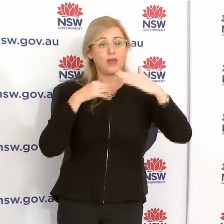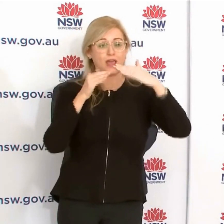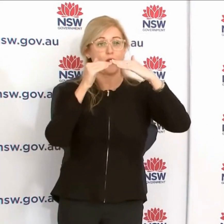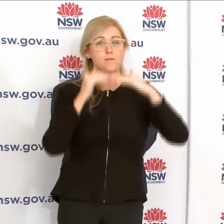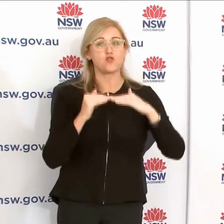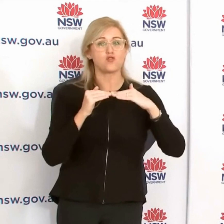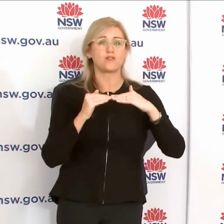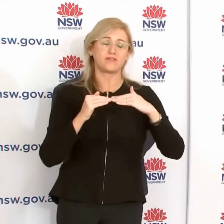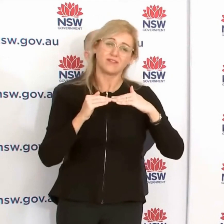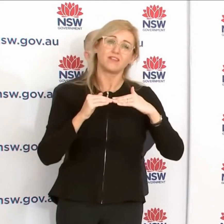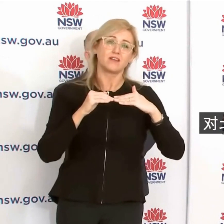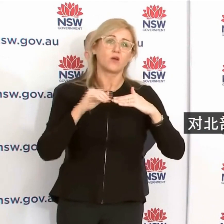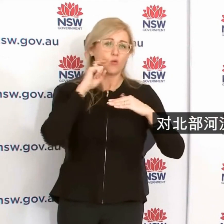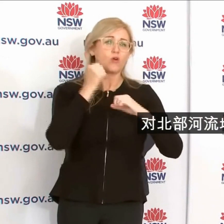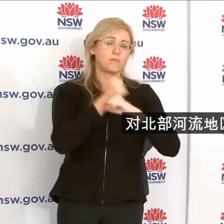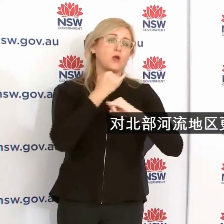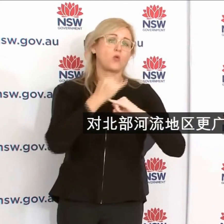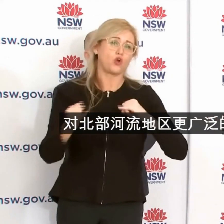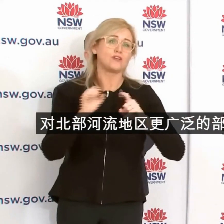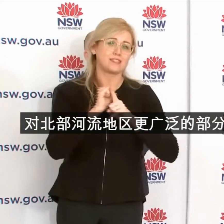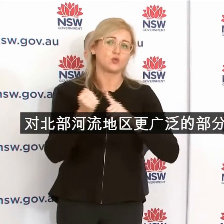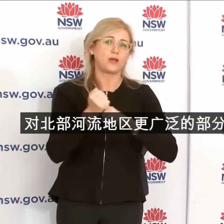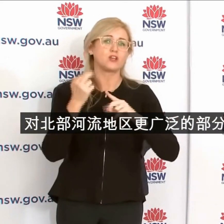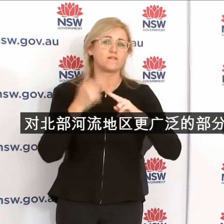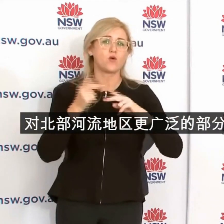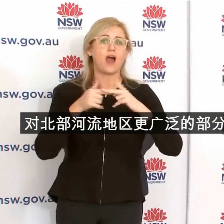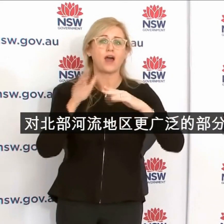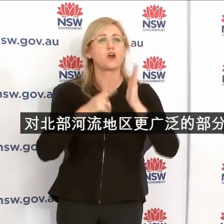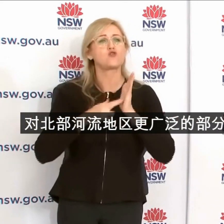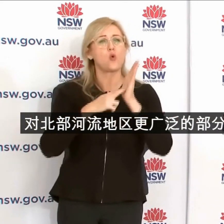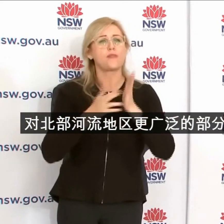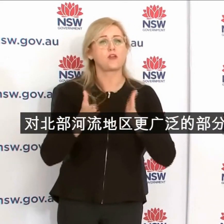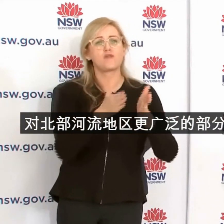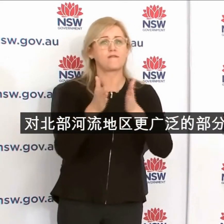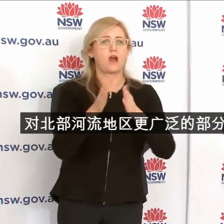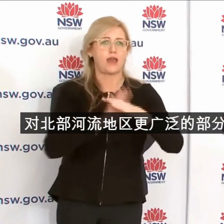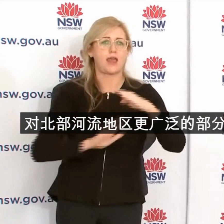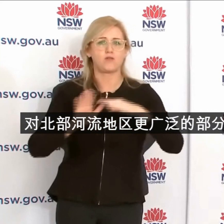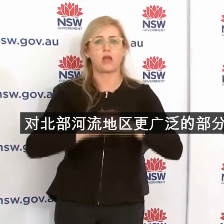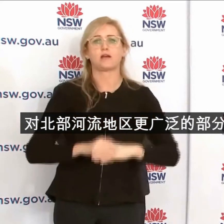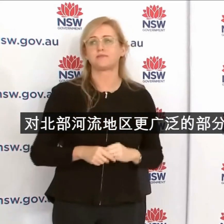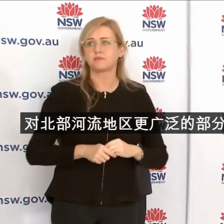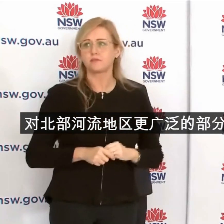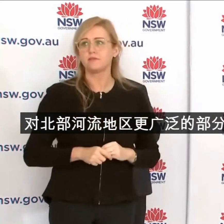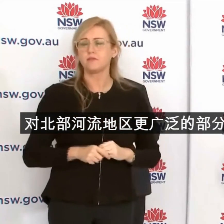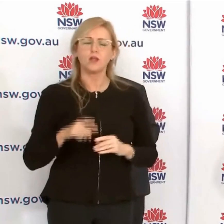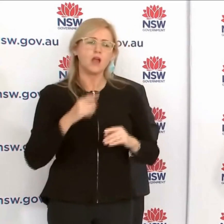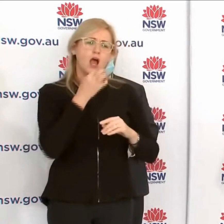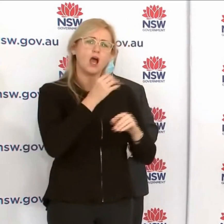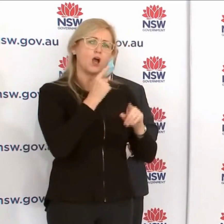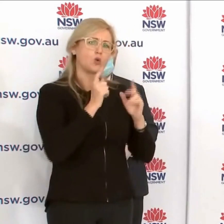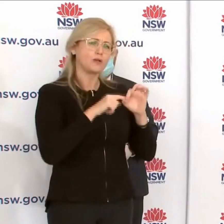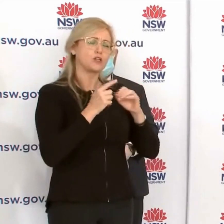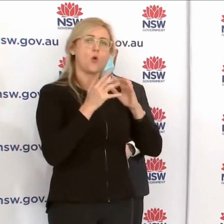actually worse and more negative adverse outcomes for the broader part of the Northern Rivers area. Last question, please. Are